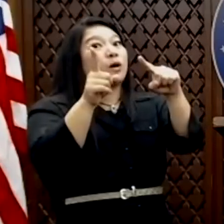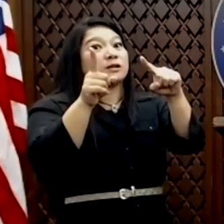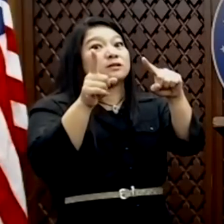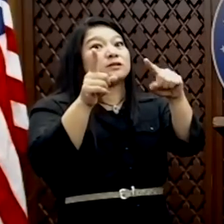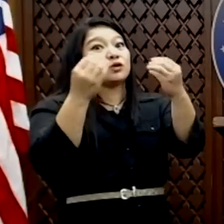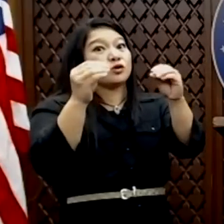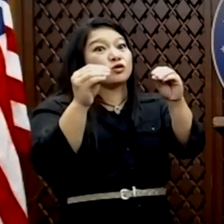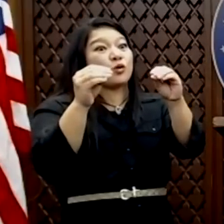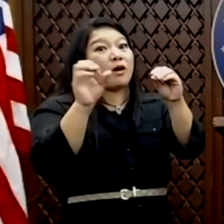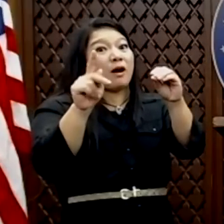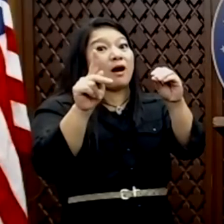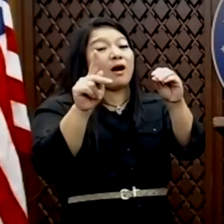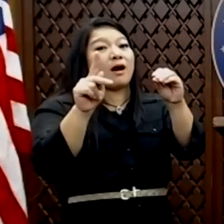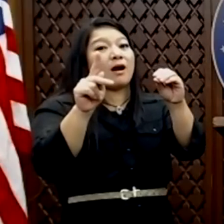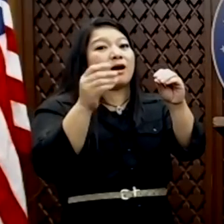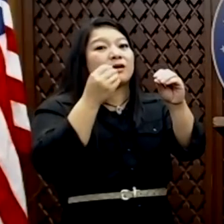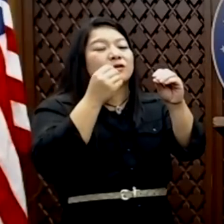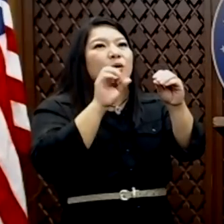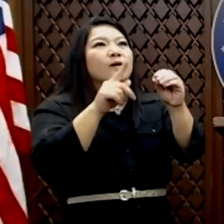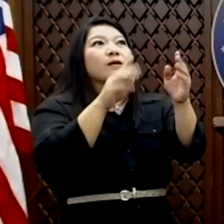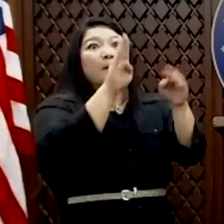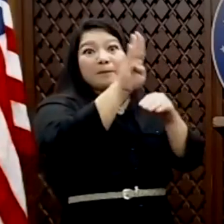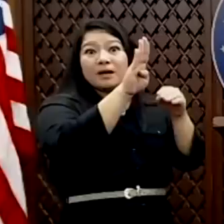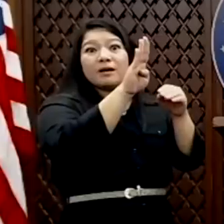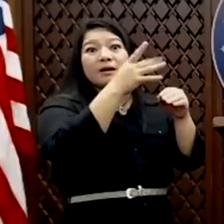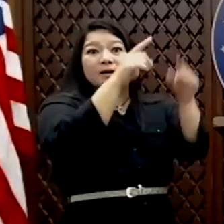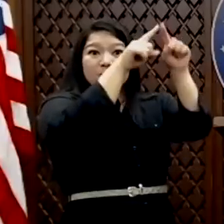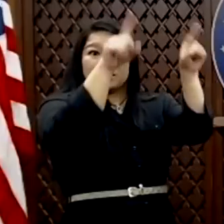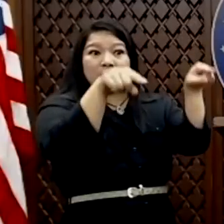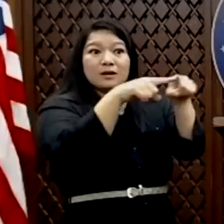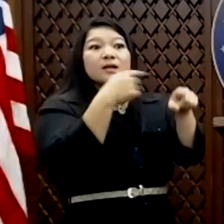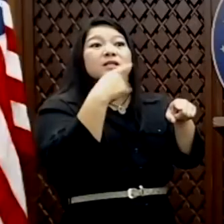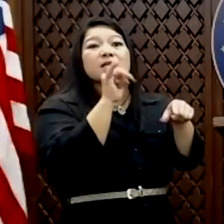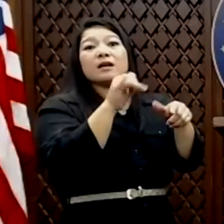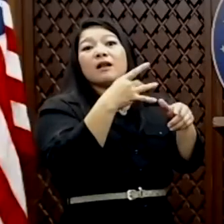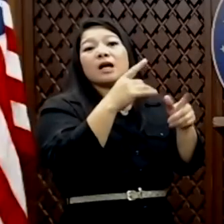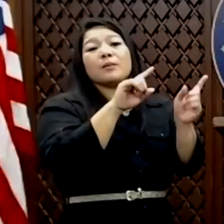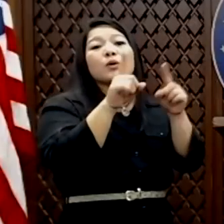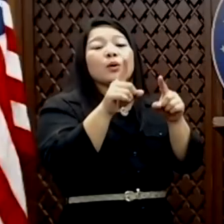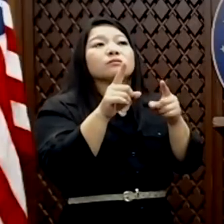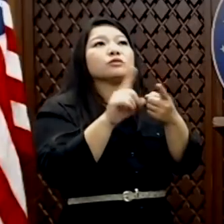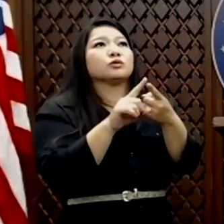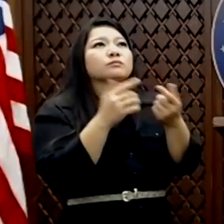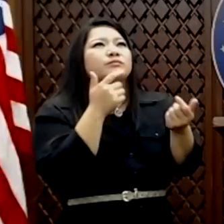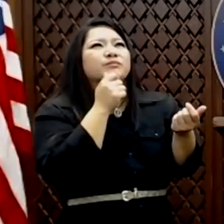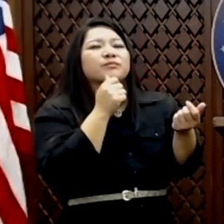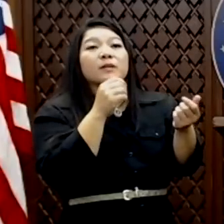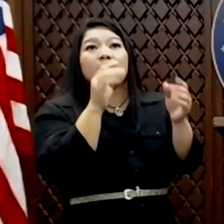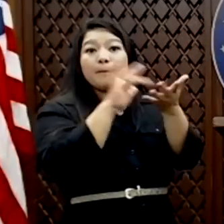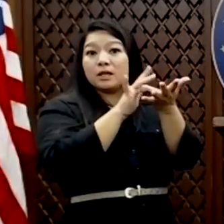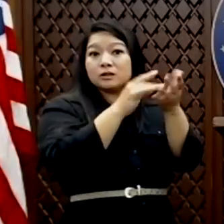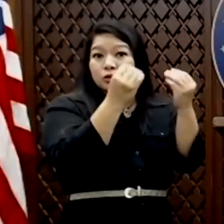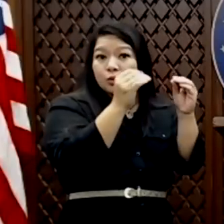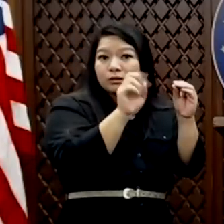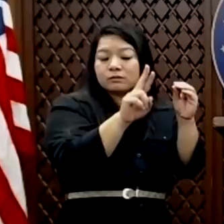grocery store. Or if you put a letter B, that would say, oh, I'm going to the pharmacy.